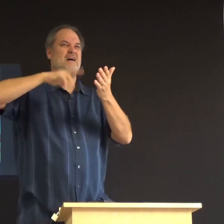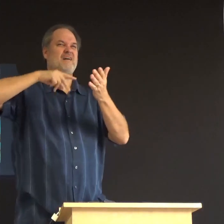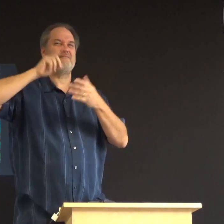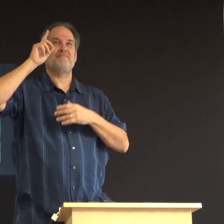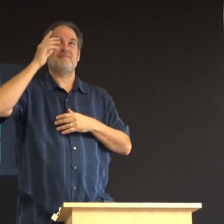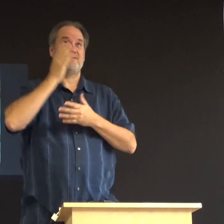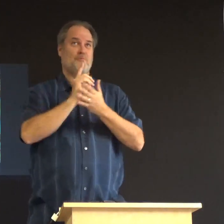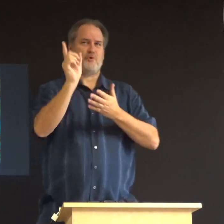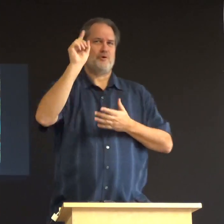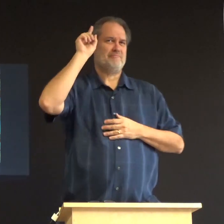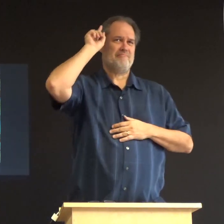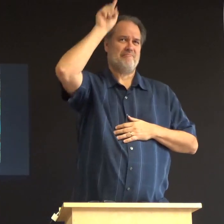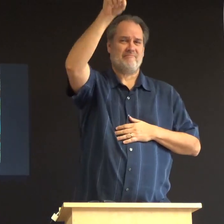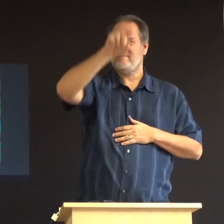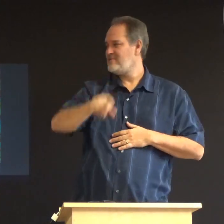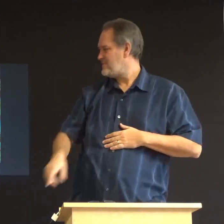All pain and,